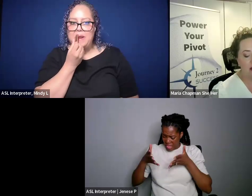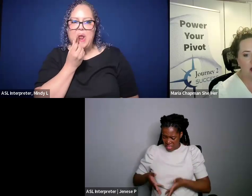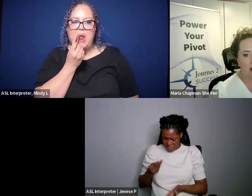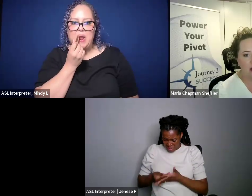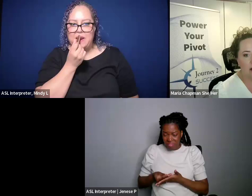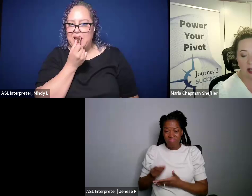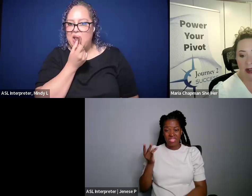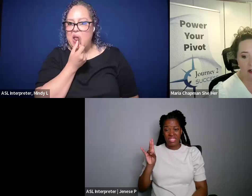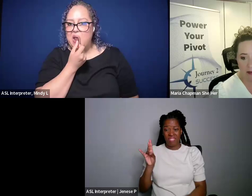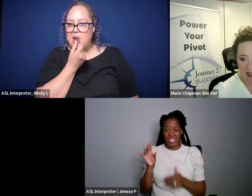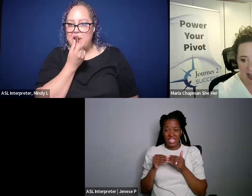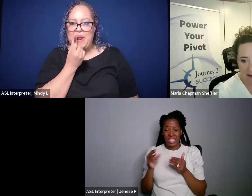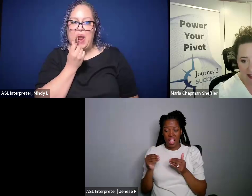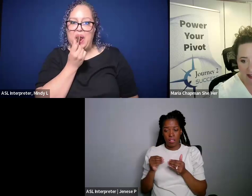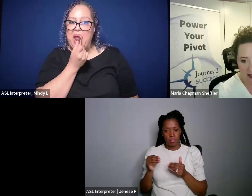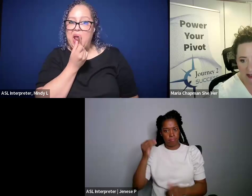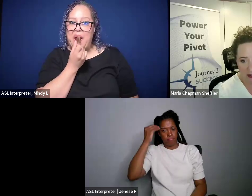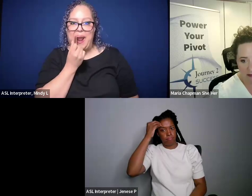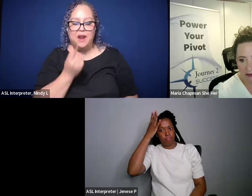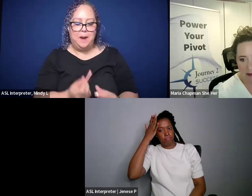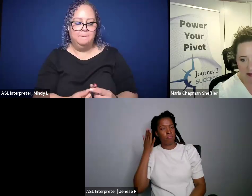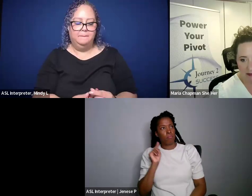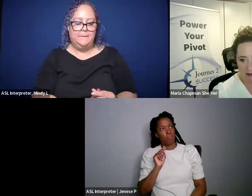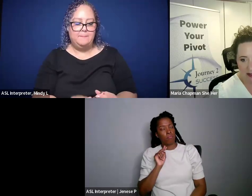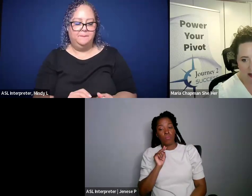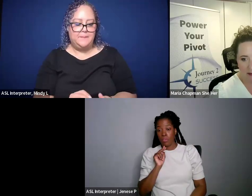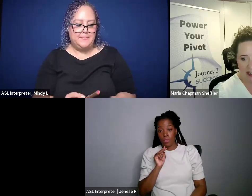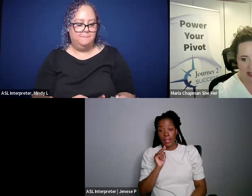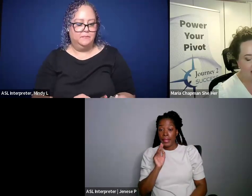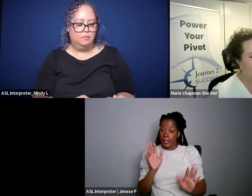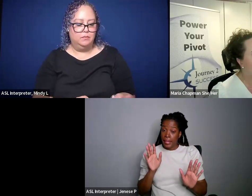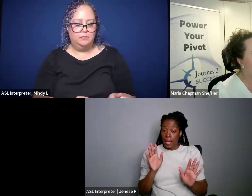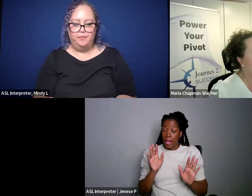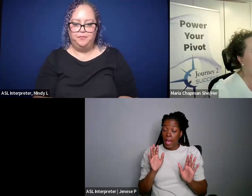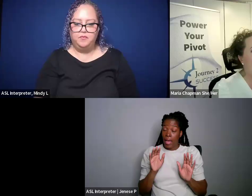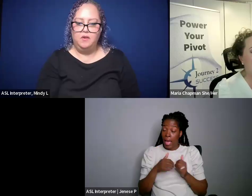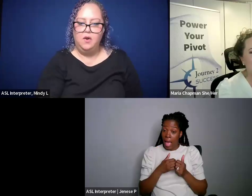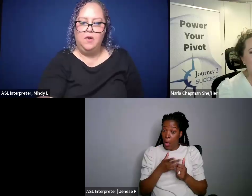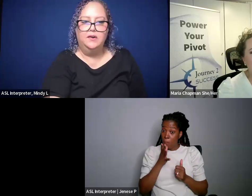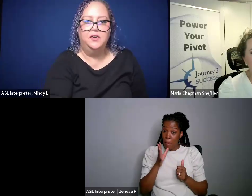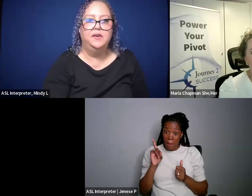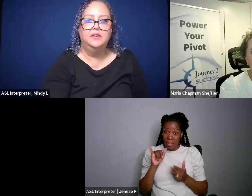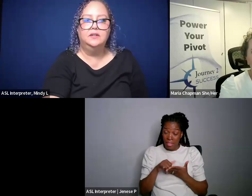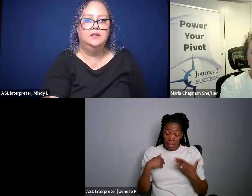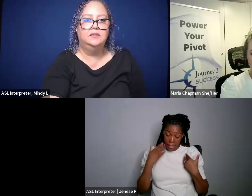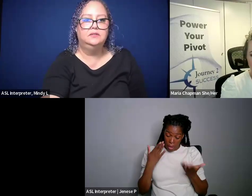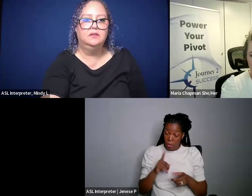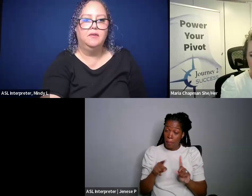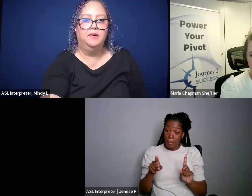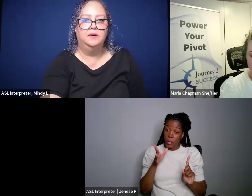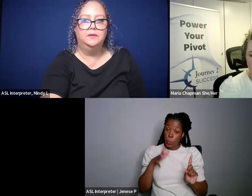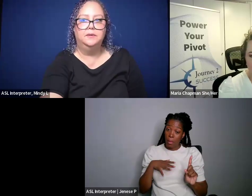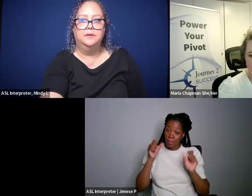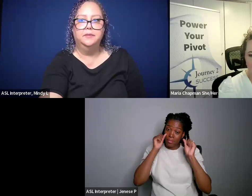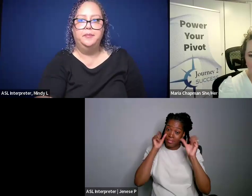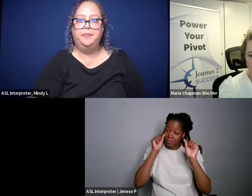And somehow she made it happen because, you know, women are amazing. And, but what